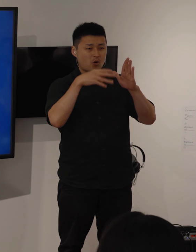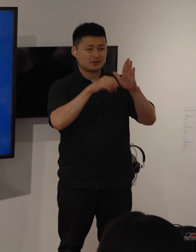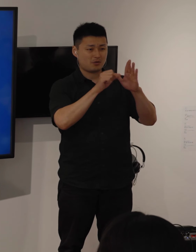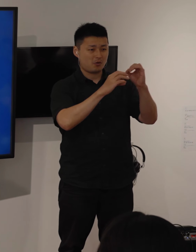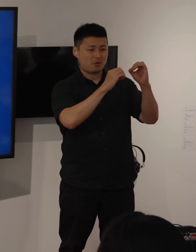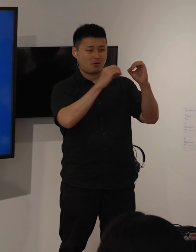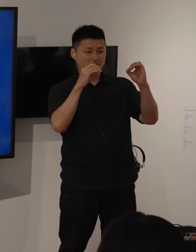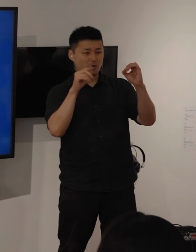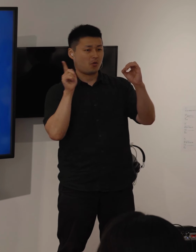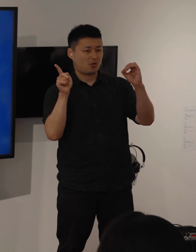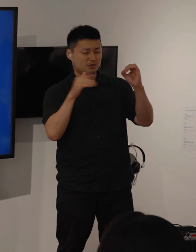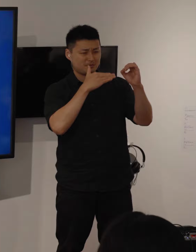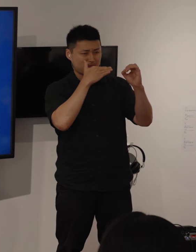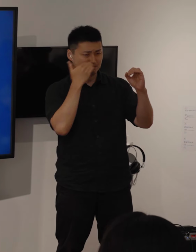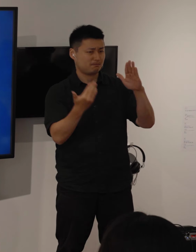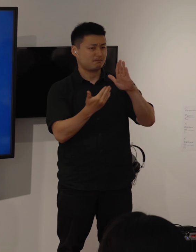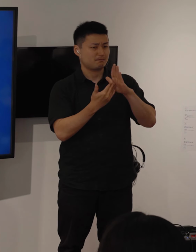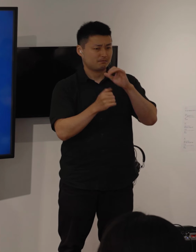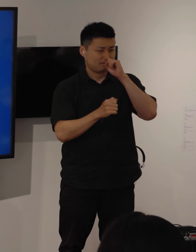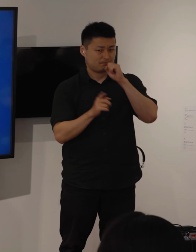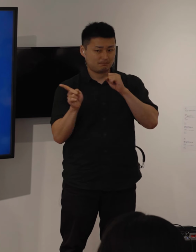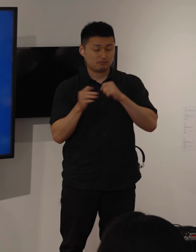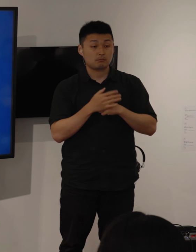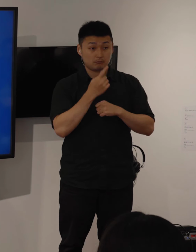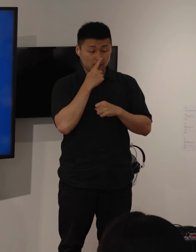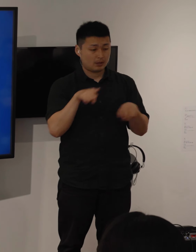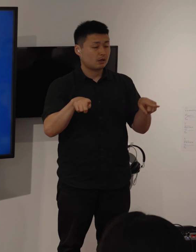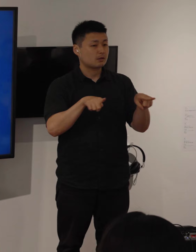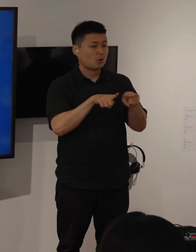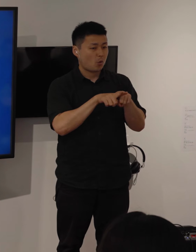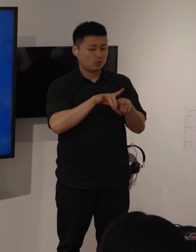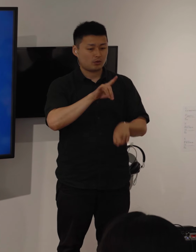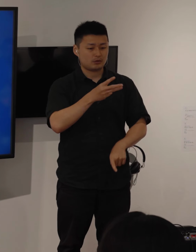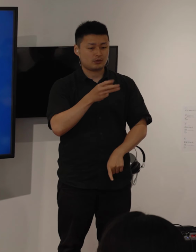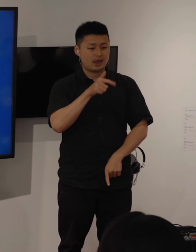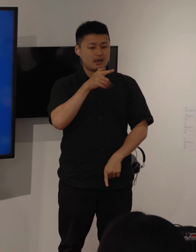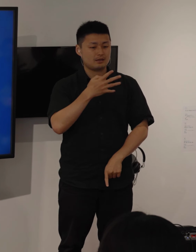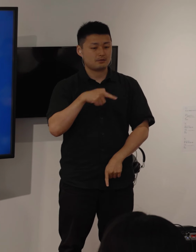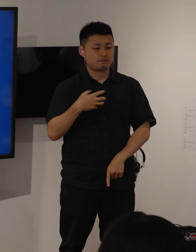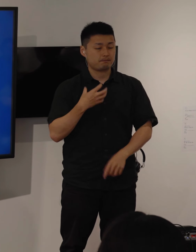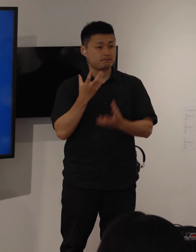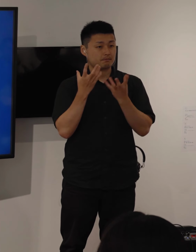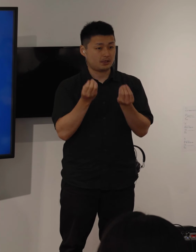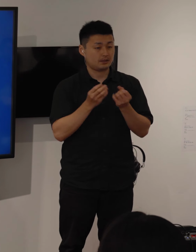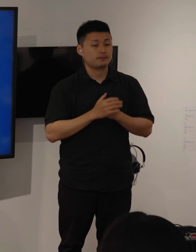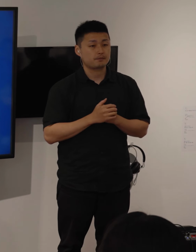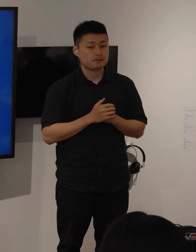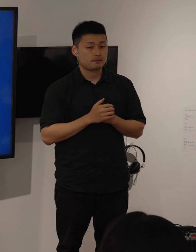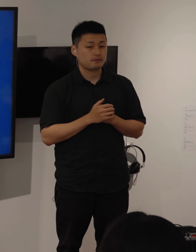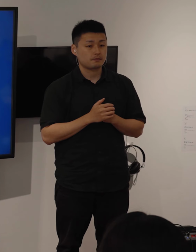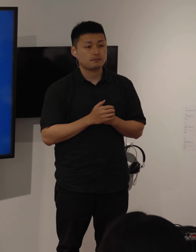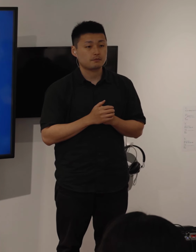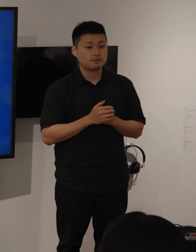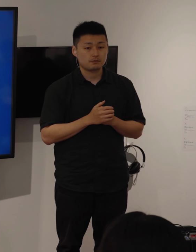I co-curated with the artist with acquired brain injuries. And it was a very positive review.